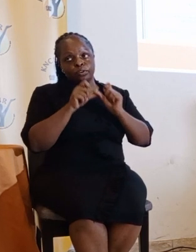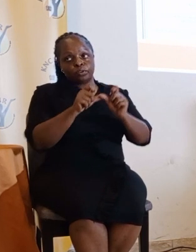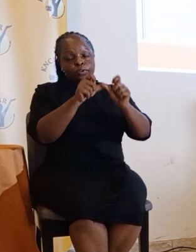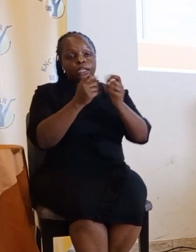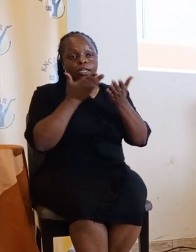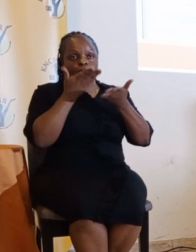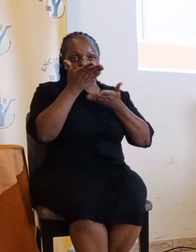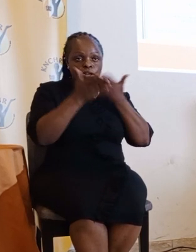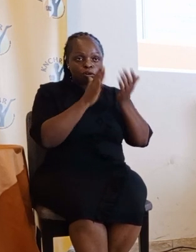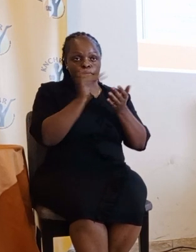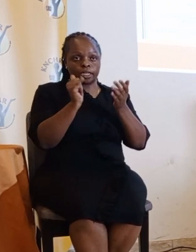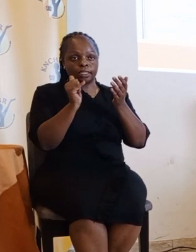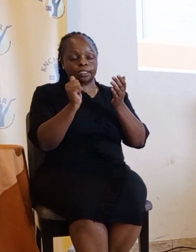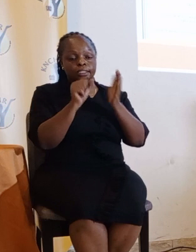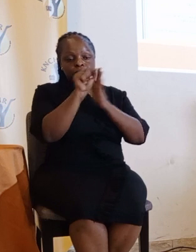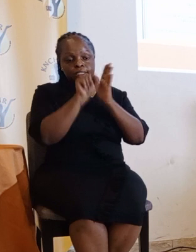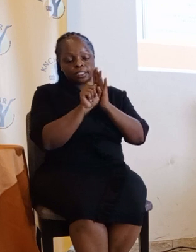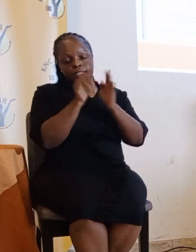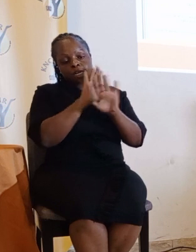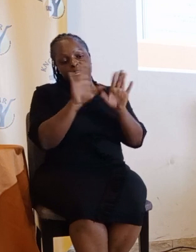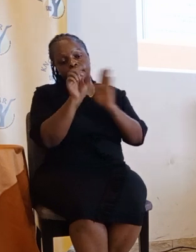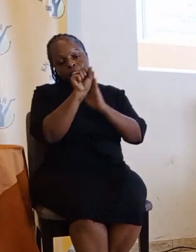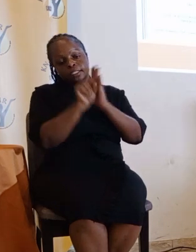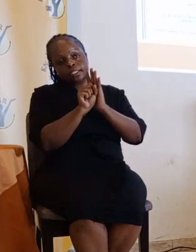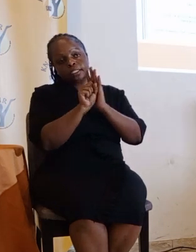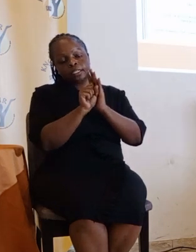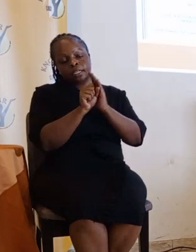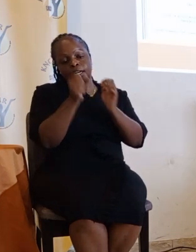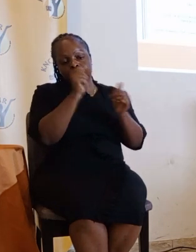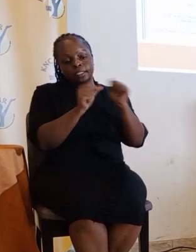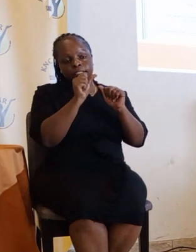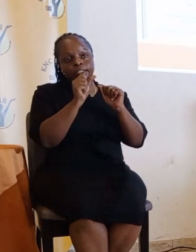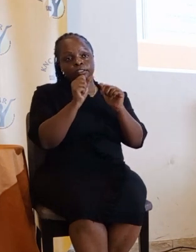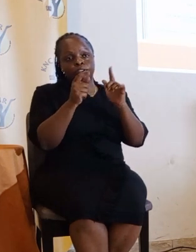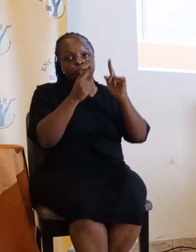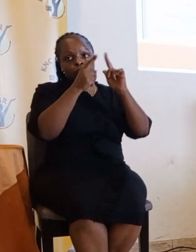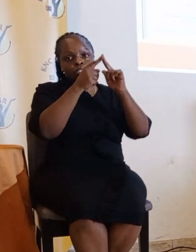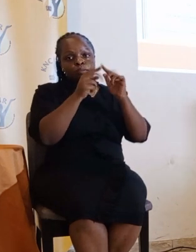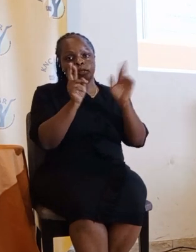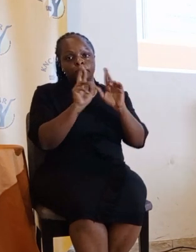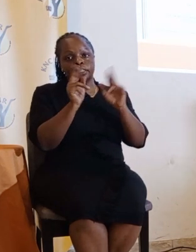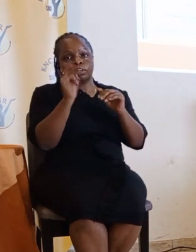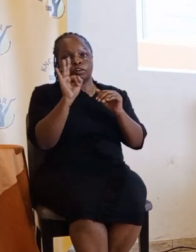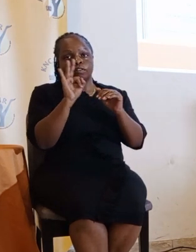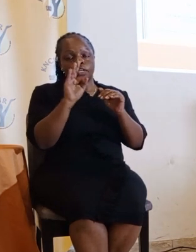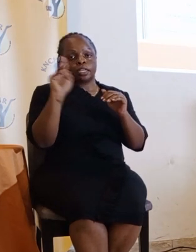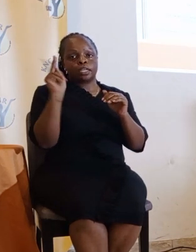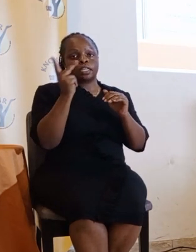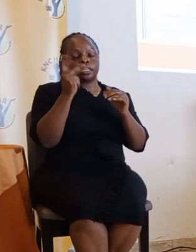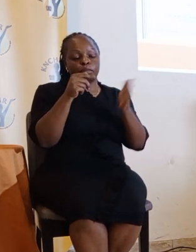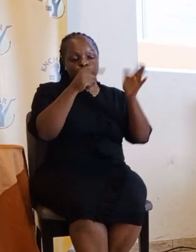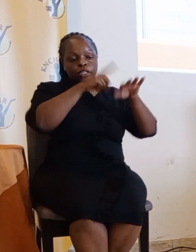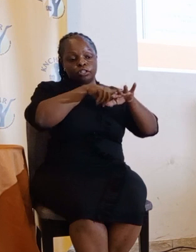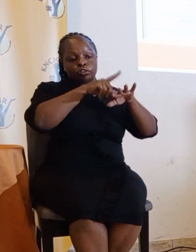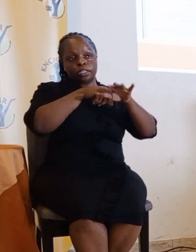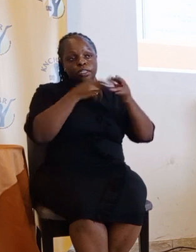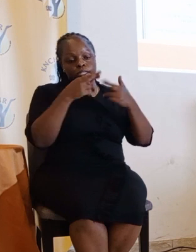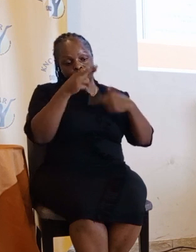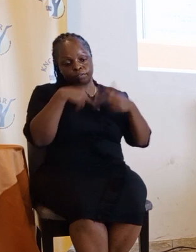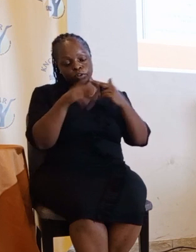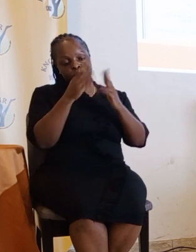and non-state actors towards the preparation of Kenya's third cycle Universal Periodic Review midterm